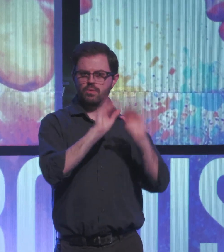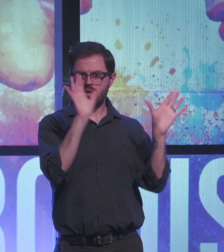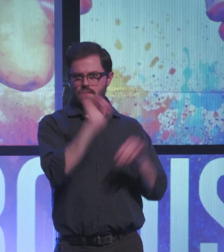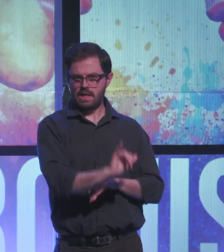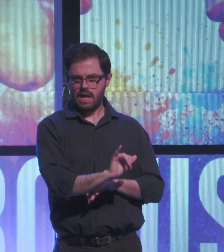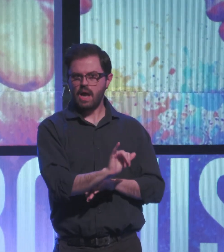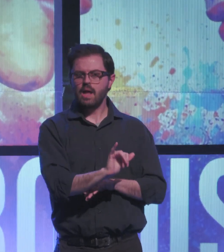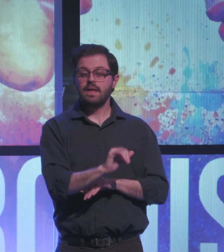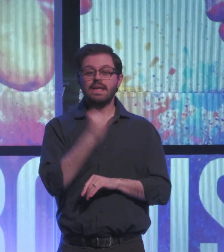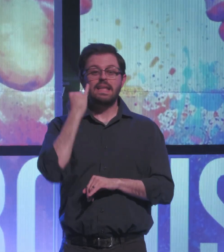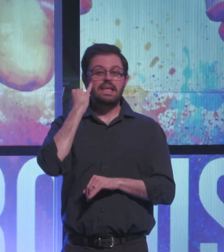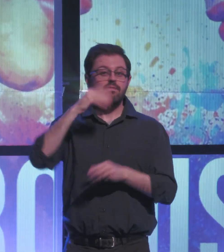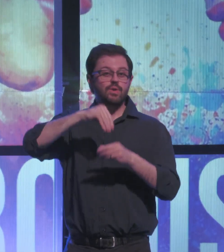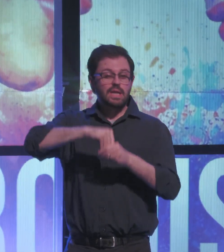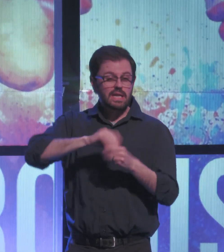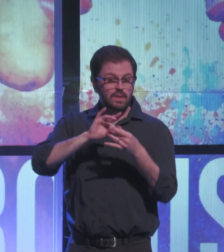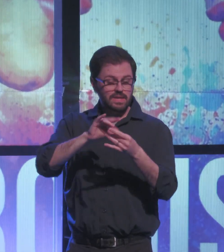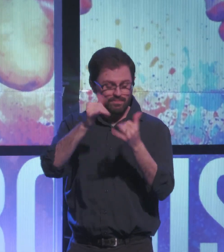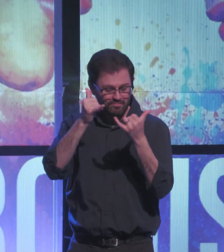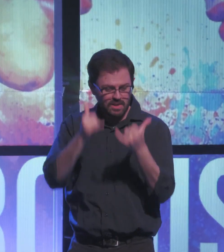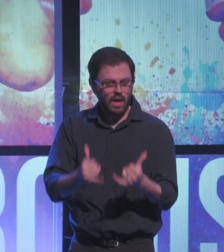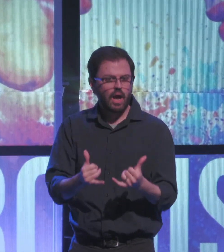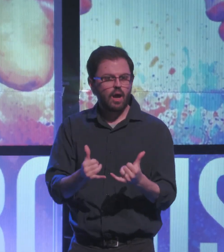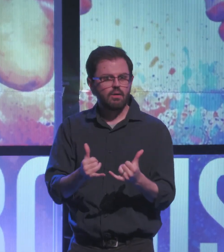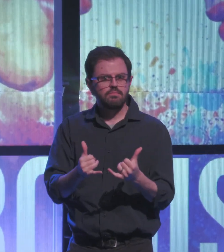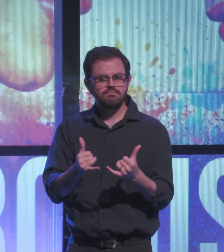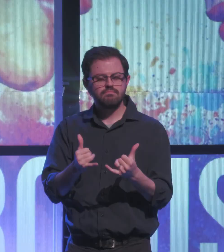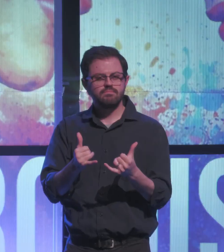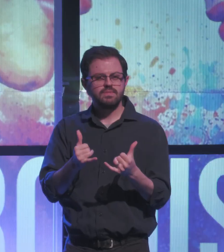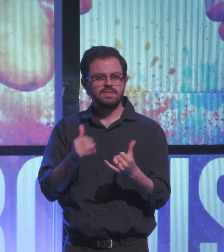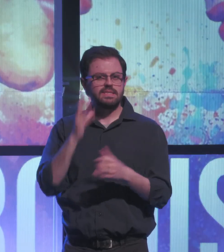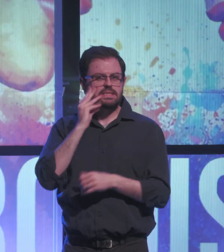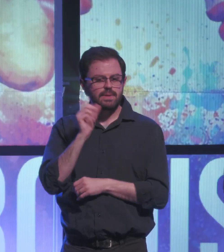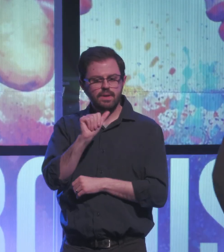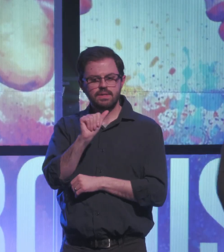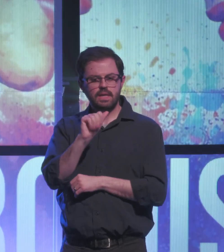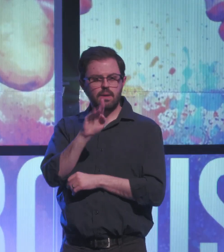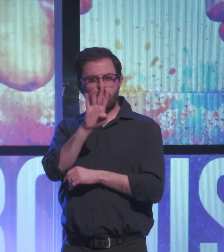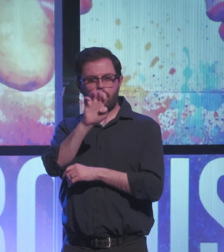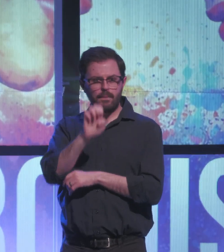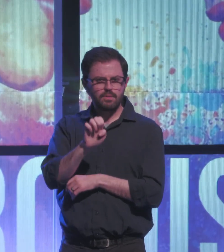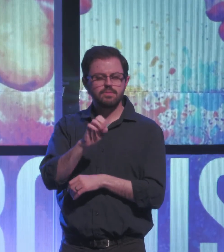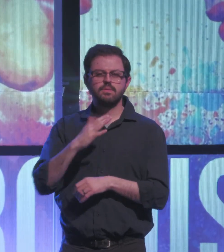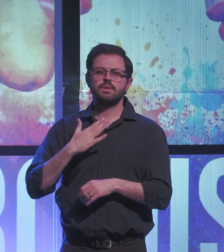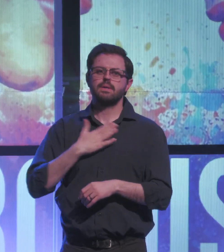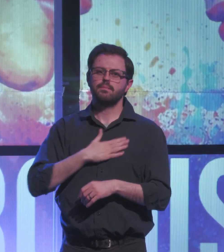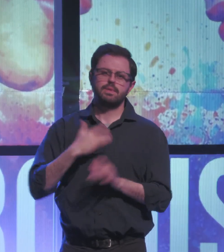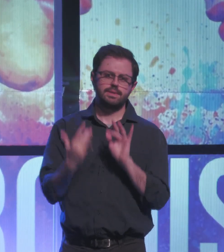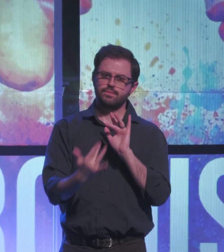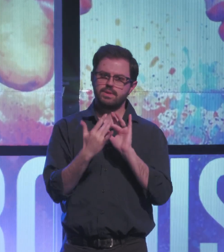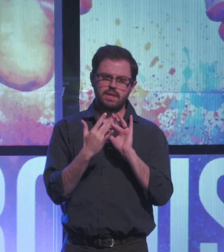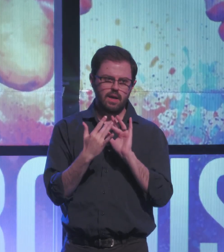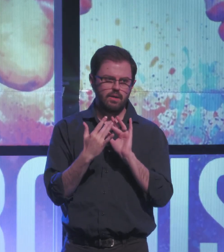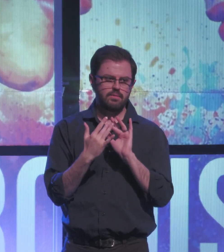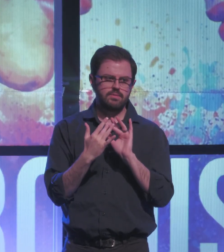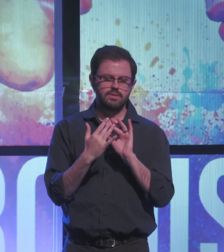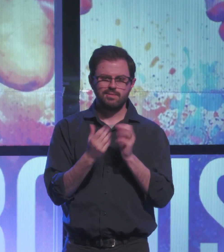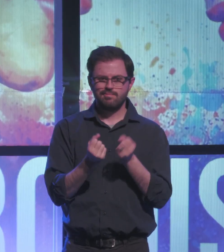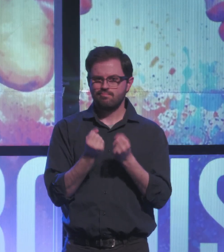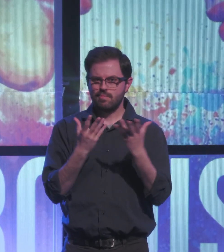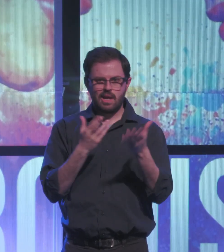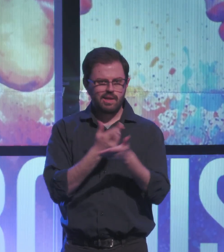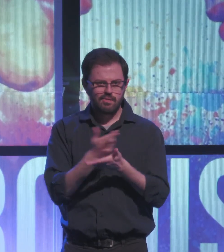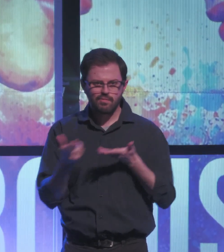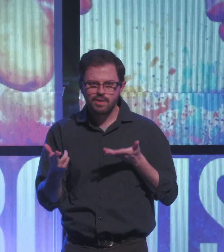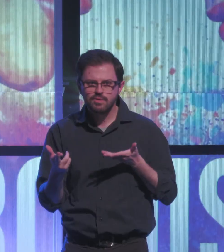If you are in a relationship and it is abusive, reach out. There's lots of resources. You can reach out to myself,